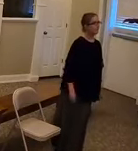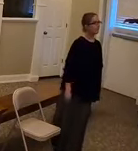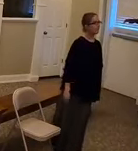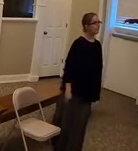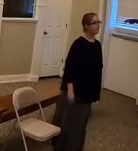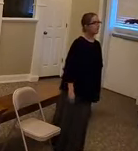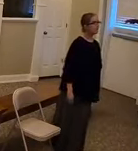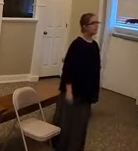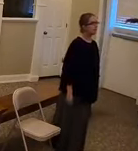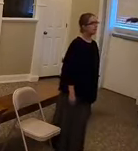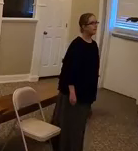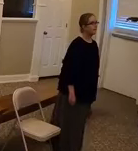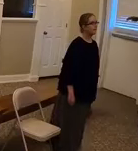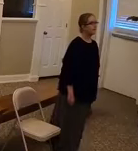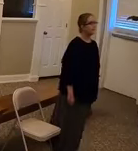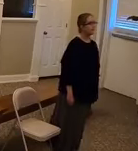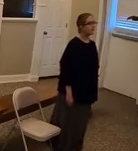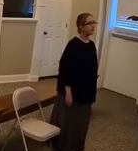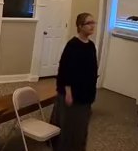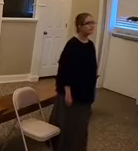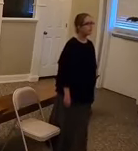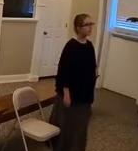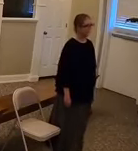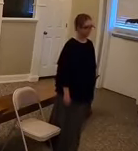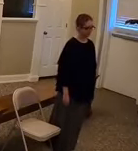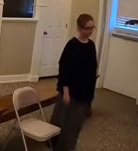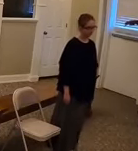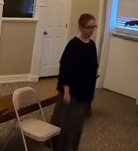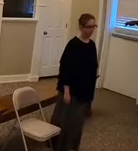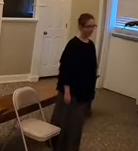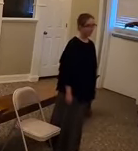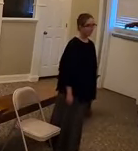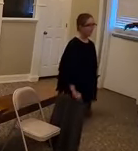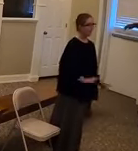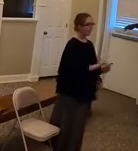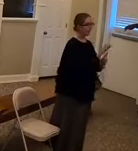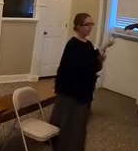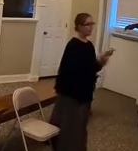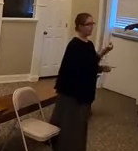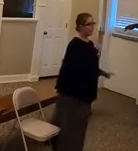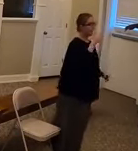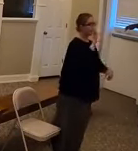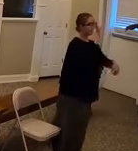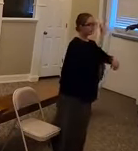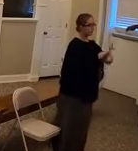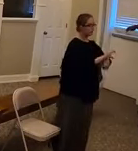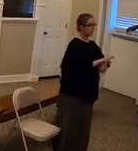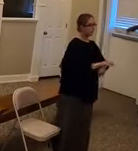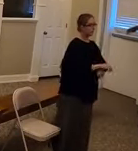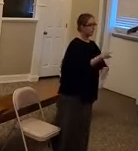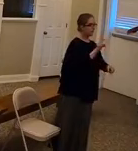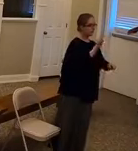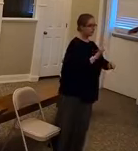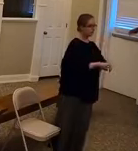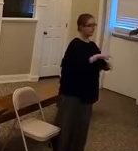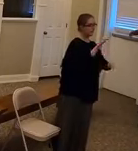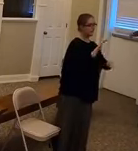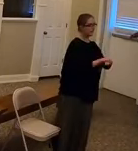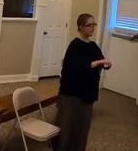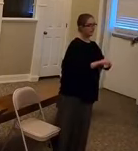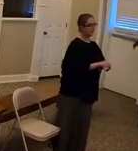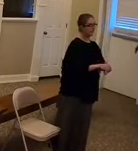Hallelujah. Amen. Hallelujah. But when we come to the house of God and we sit down on